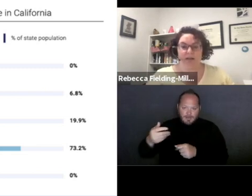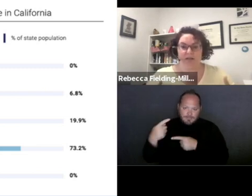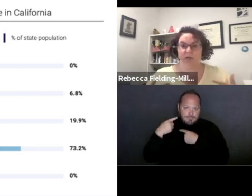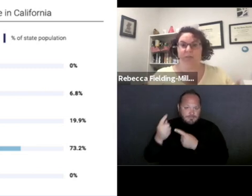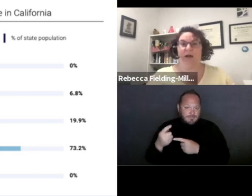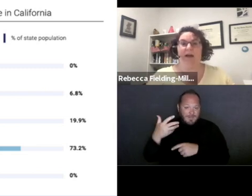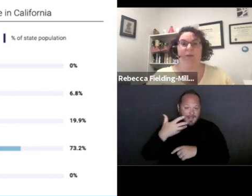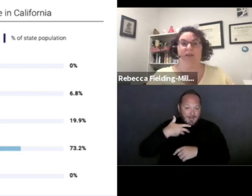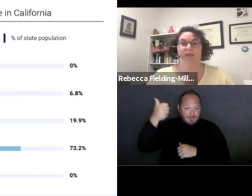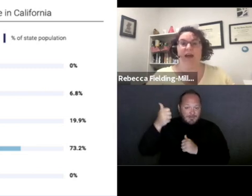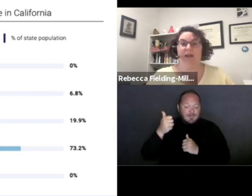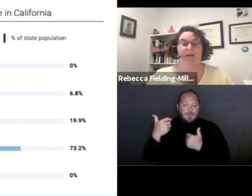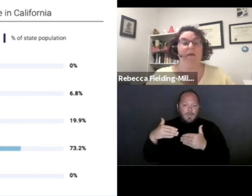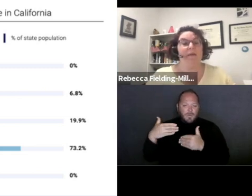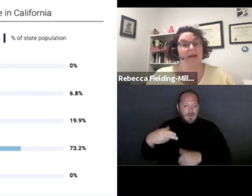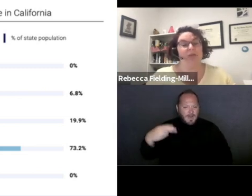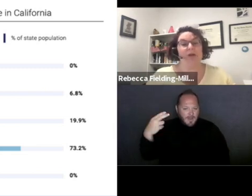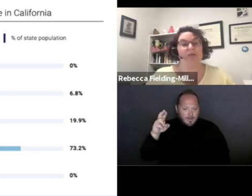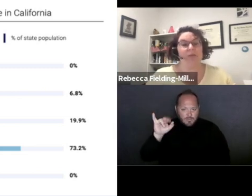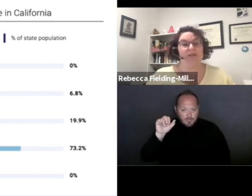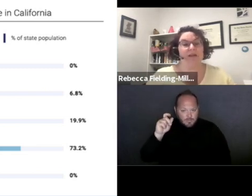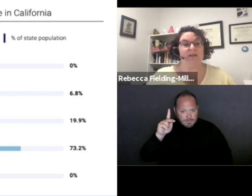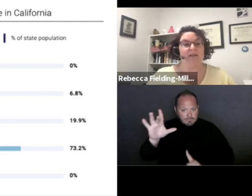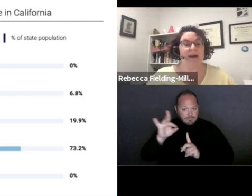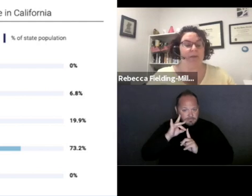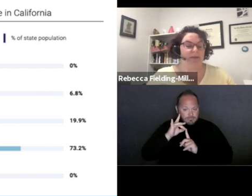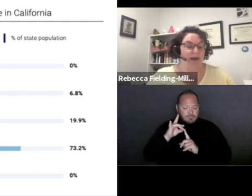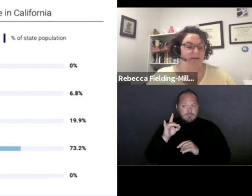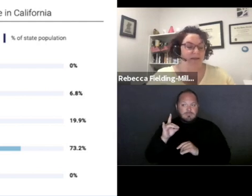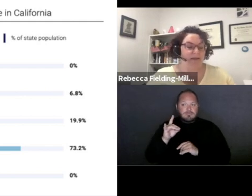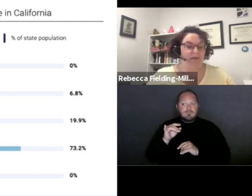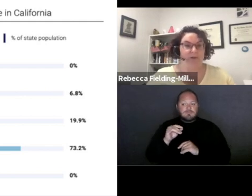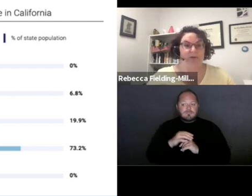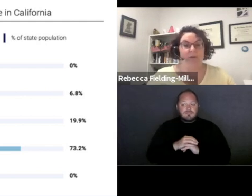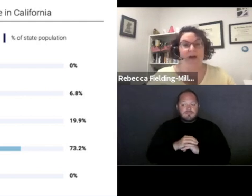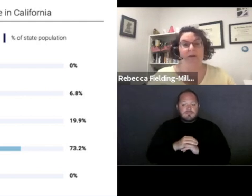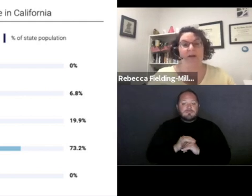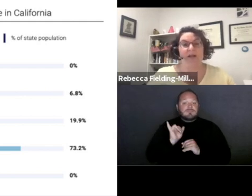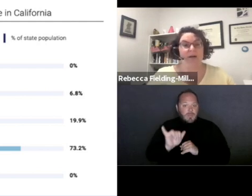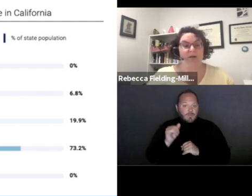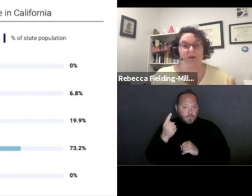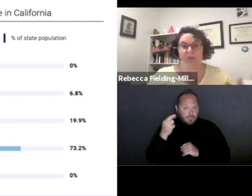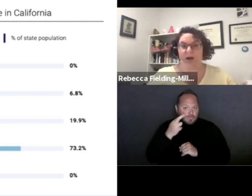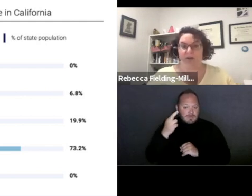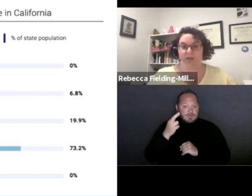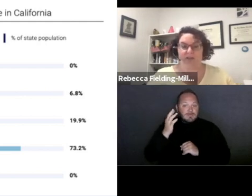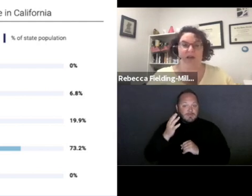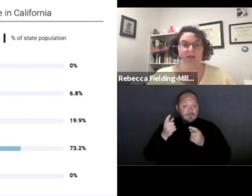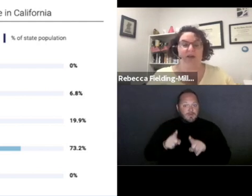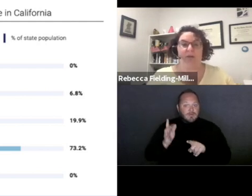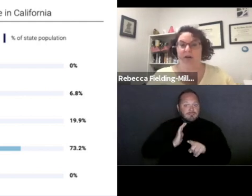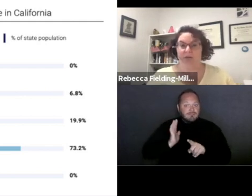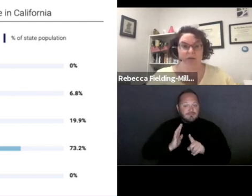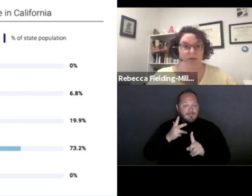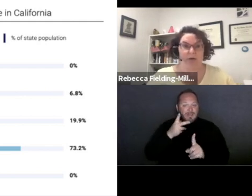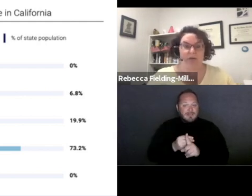at extremely higher risk. And that's one of the reasons that when the vaccines first rolled out, they were first prioritized to